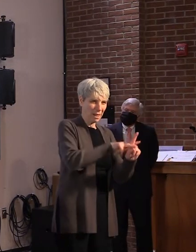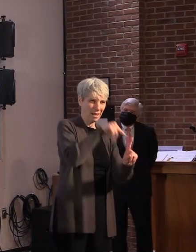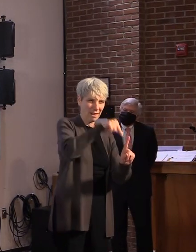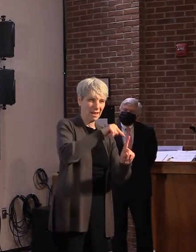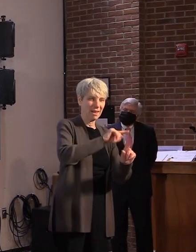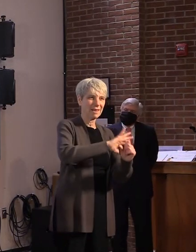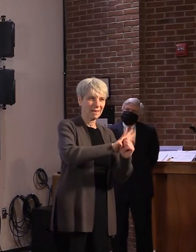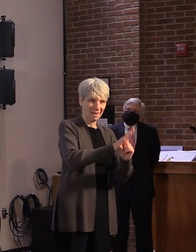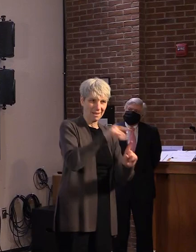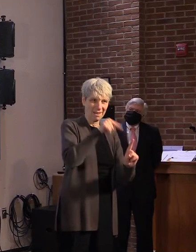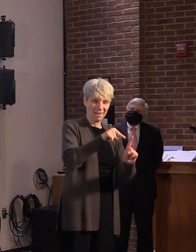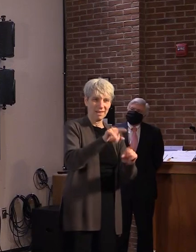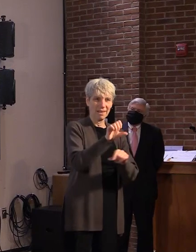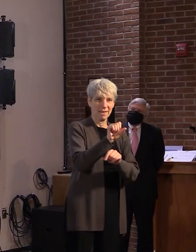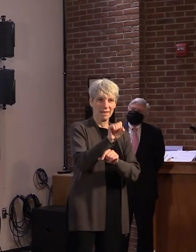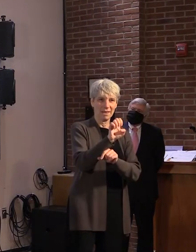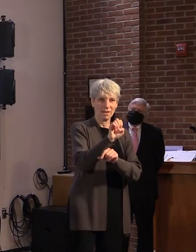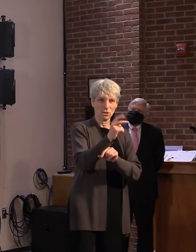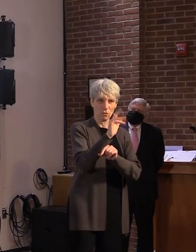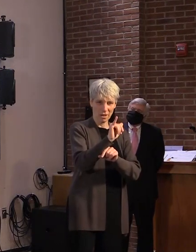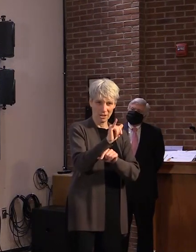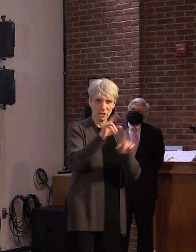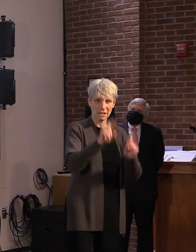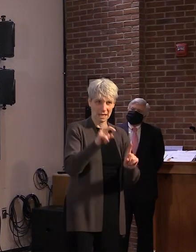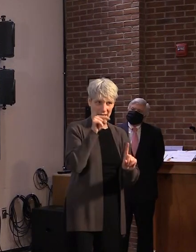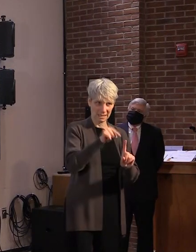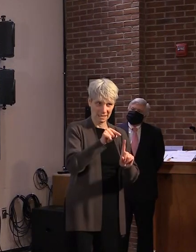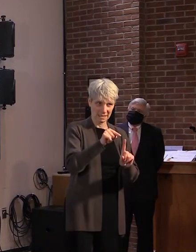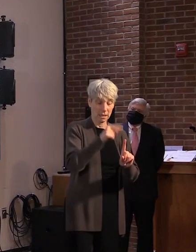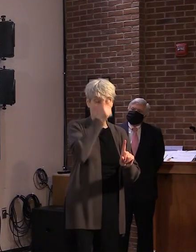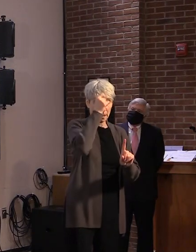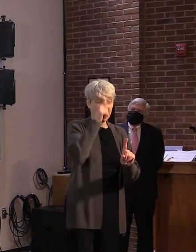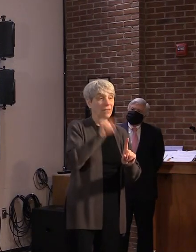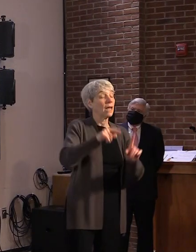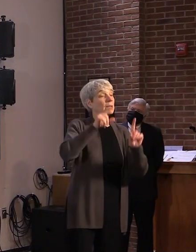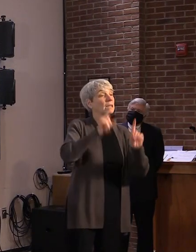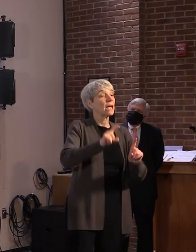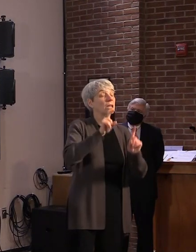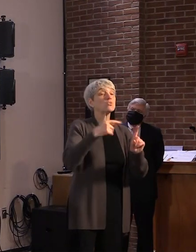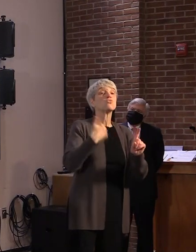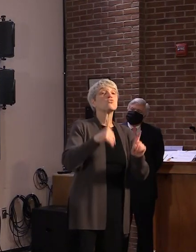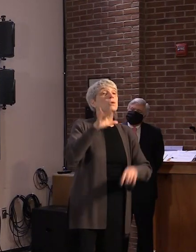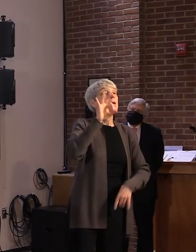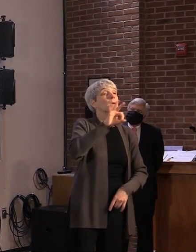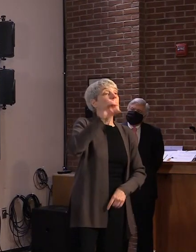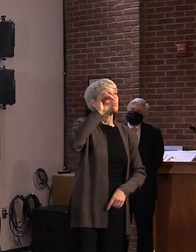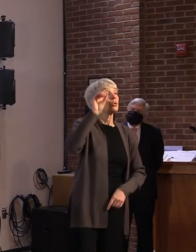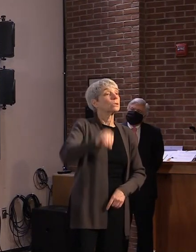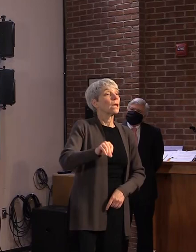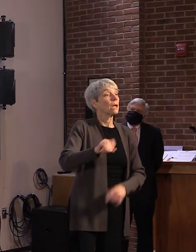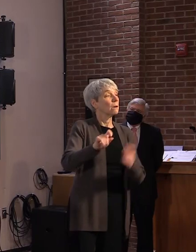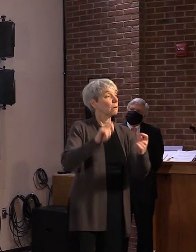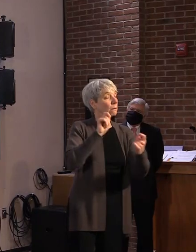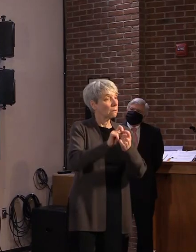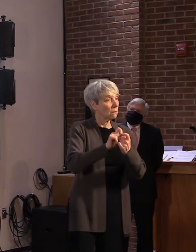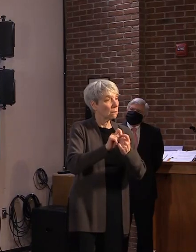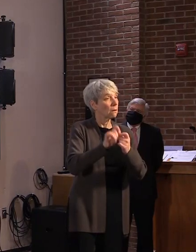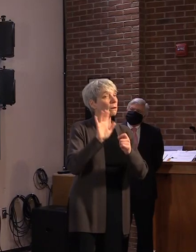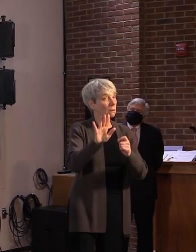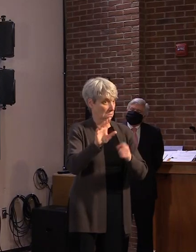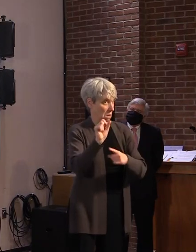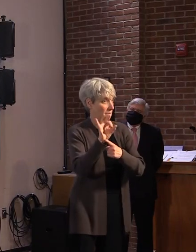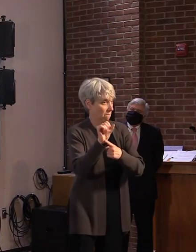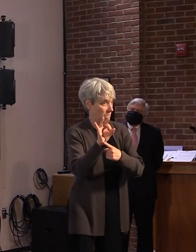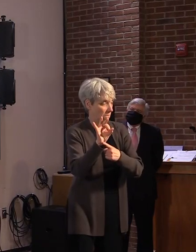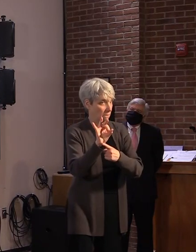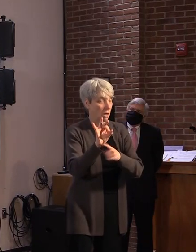we would choose had a maximal sensitivity and specificity of 99%, and the